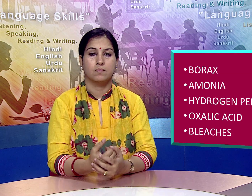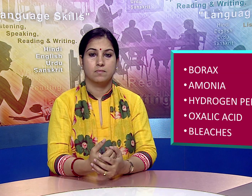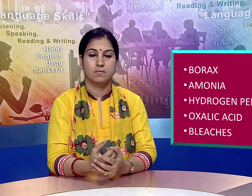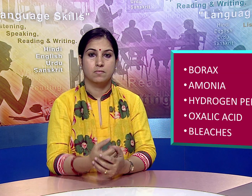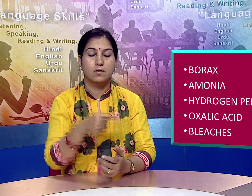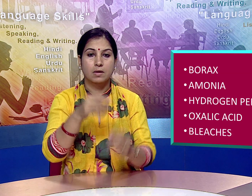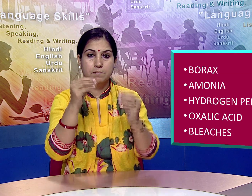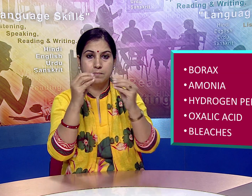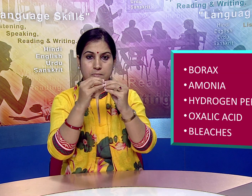are borax,